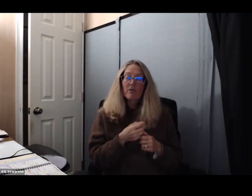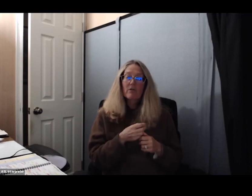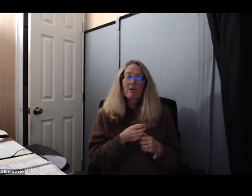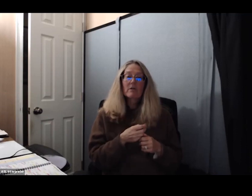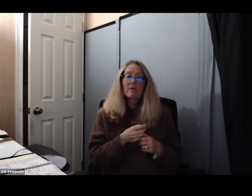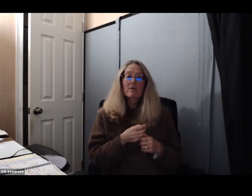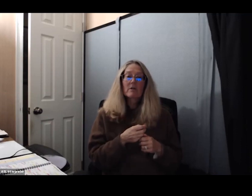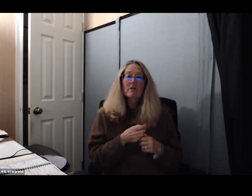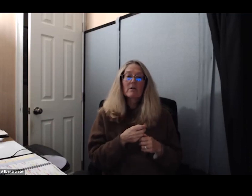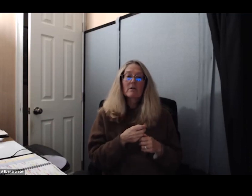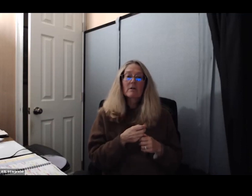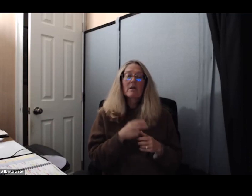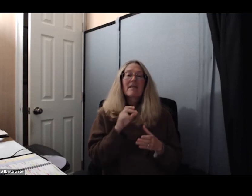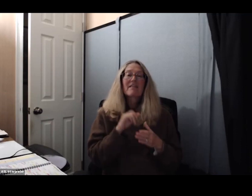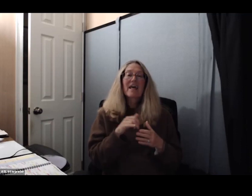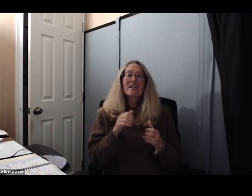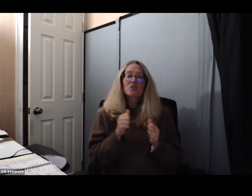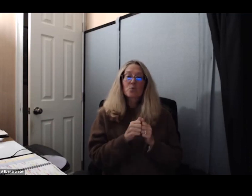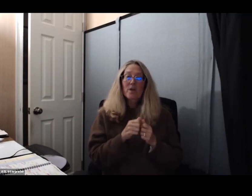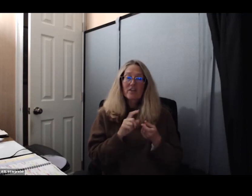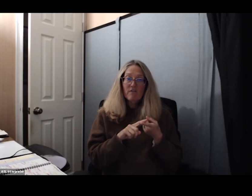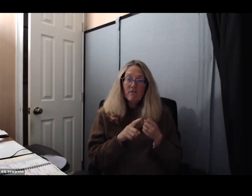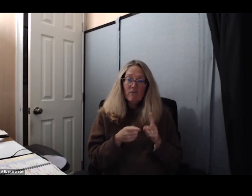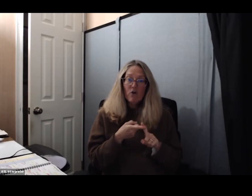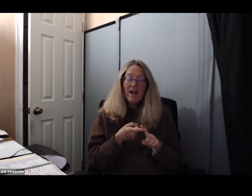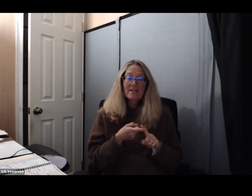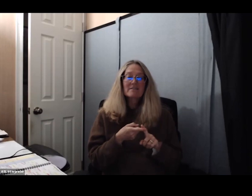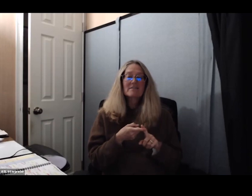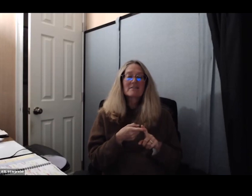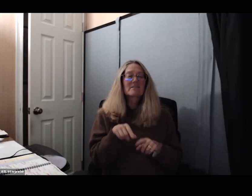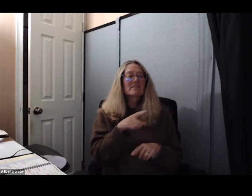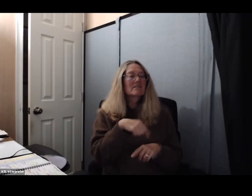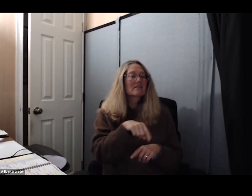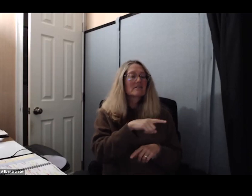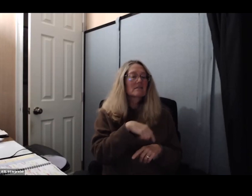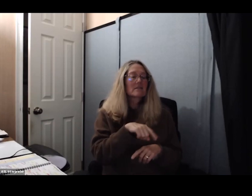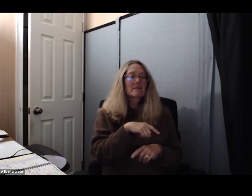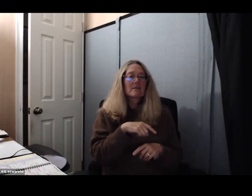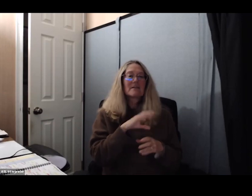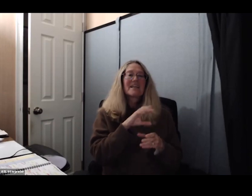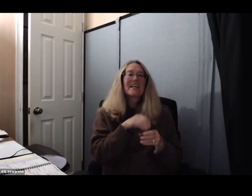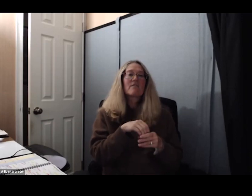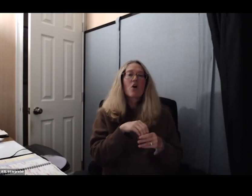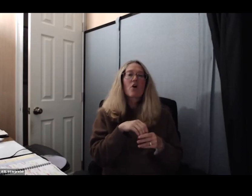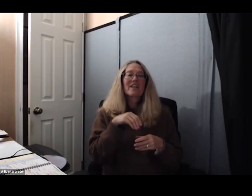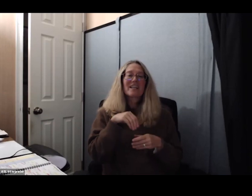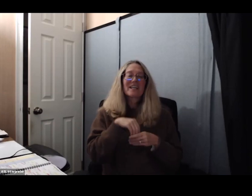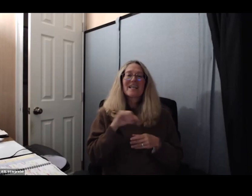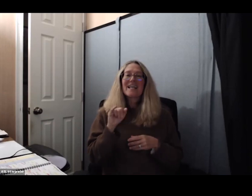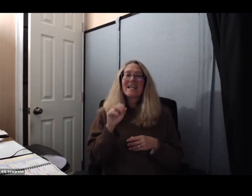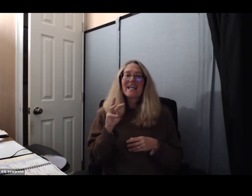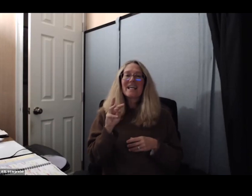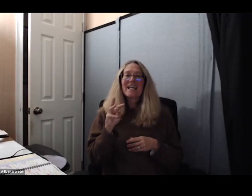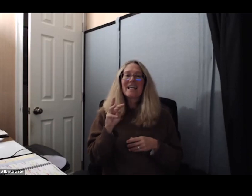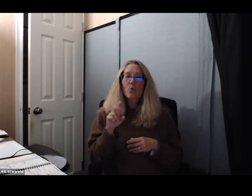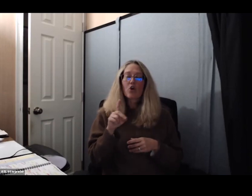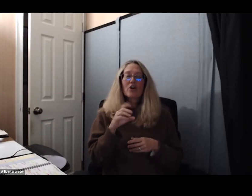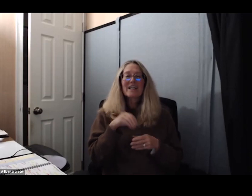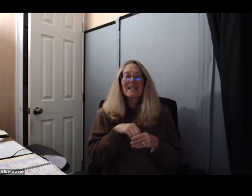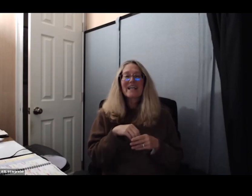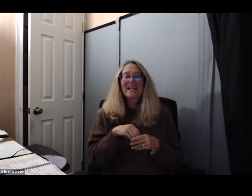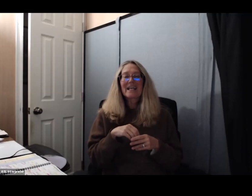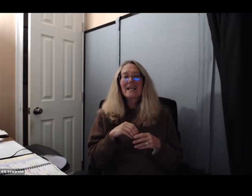3 verbal casual, that's amongst friends using, that was involving the N-word in a casual